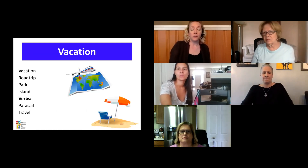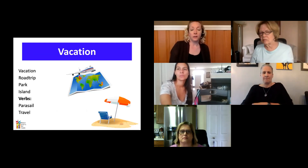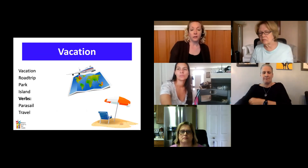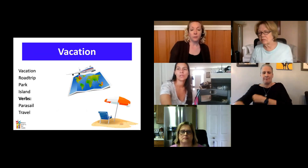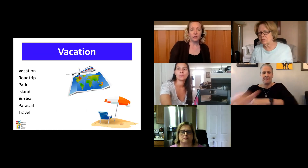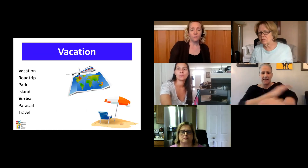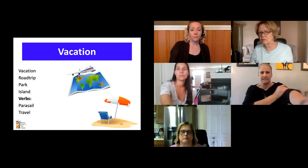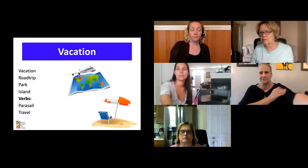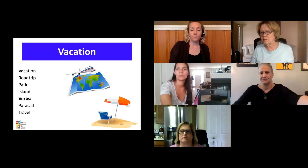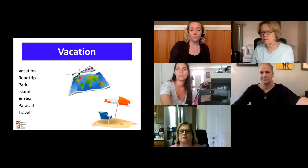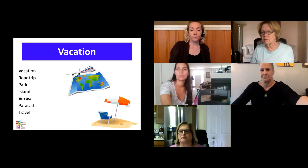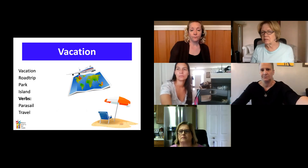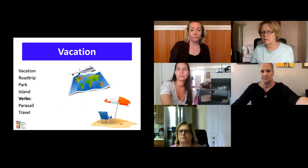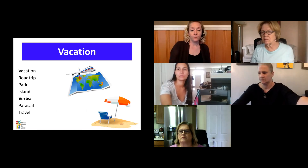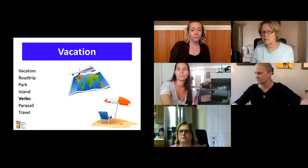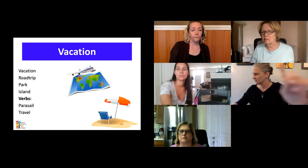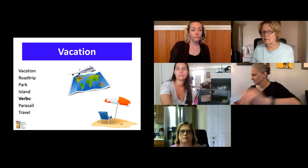space.